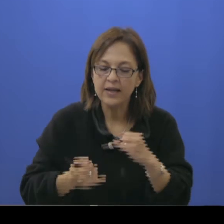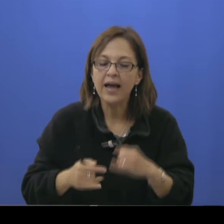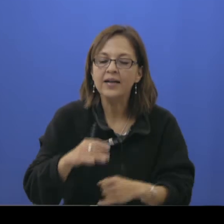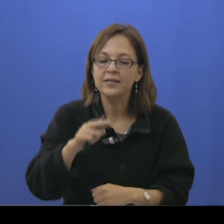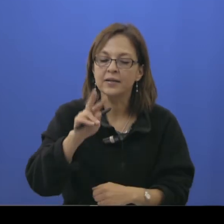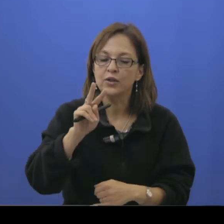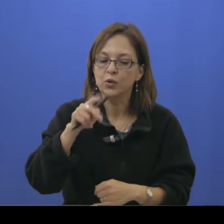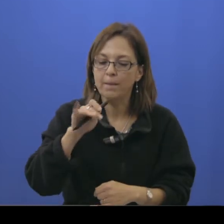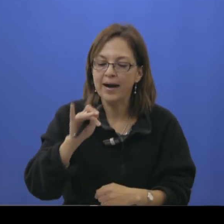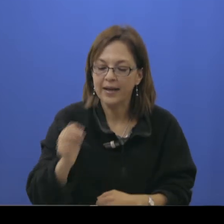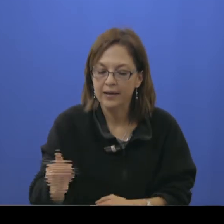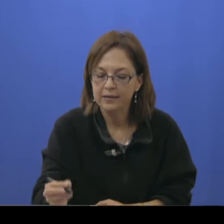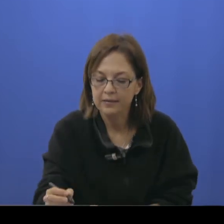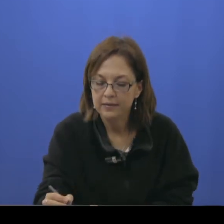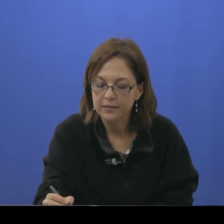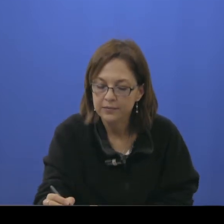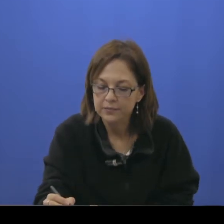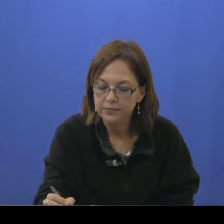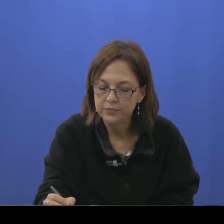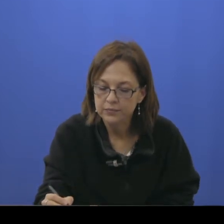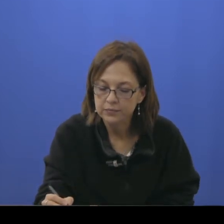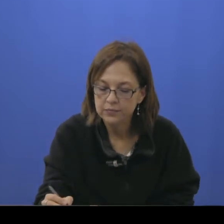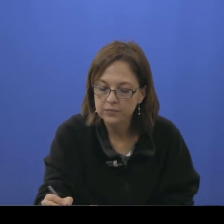and the last 2 pi.